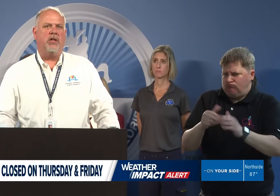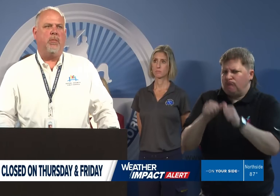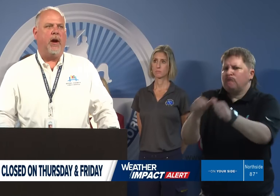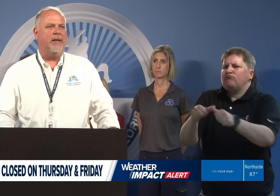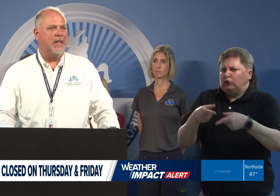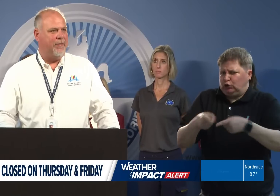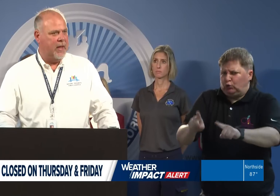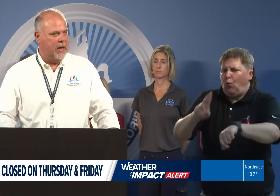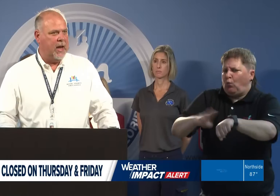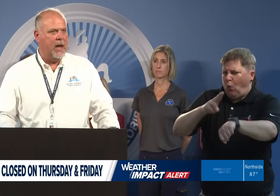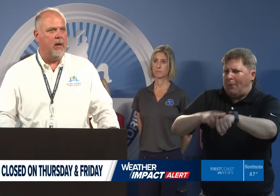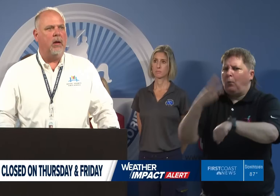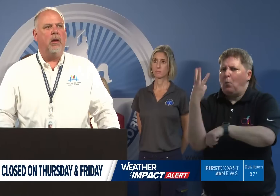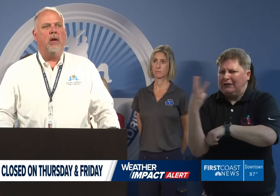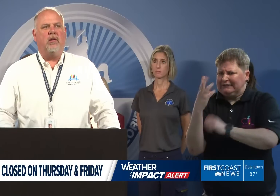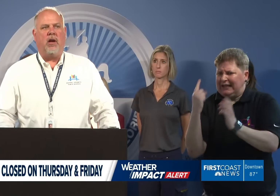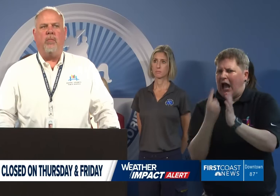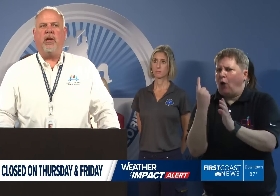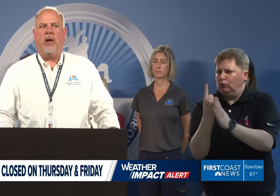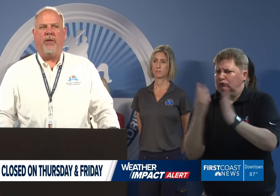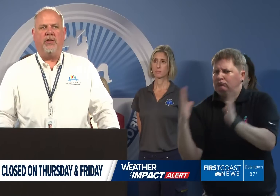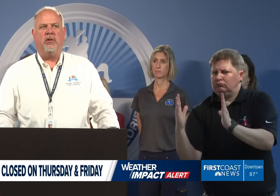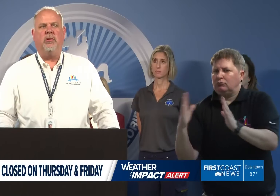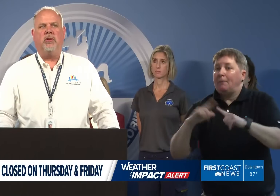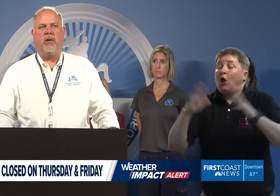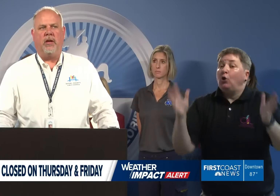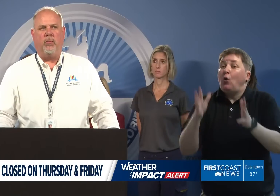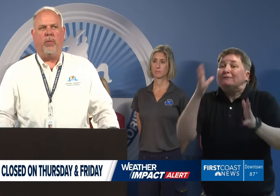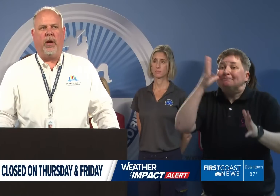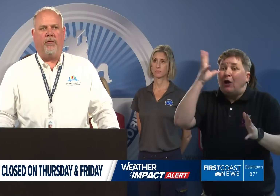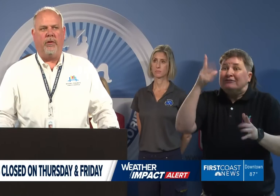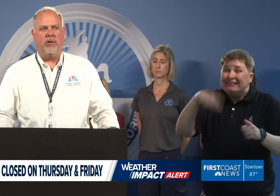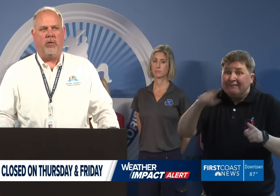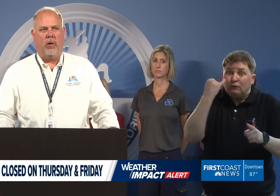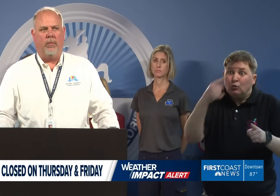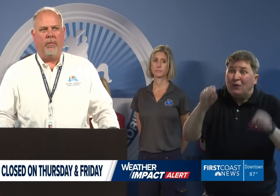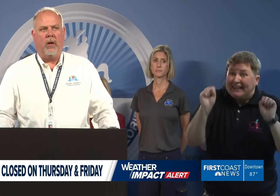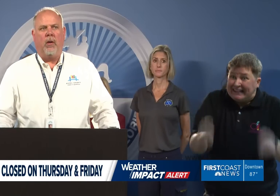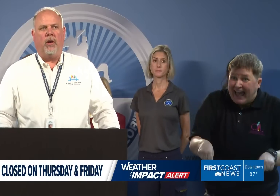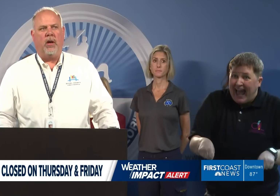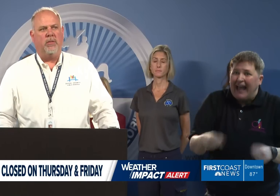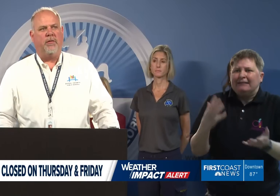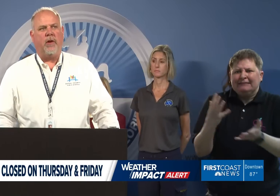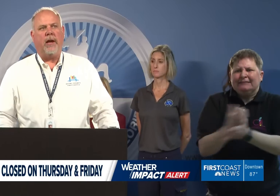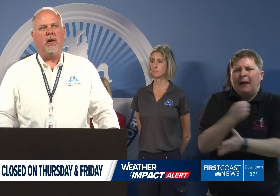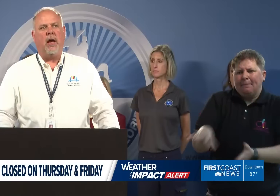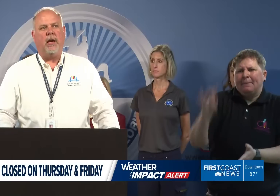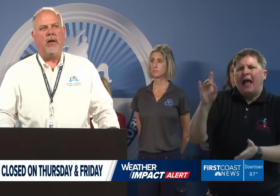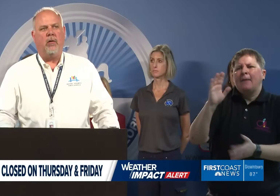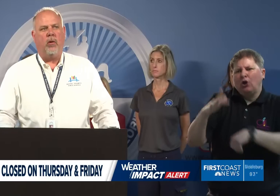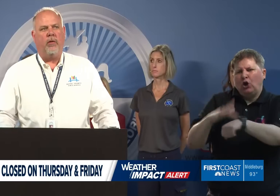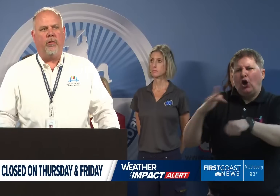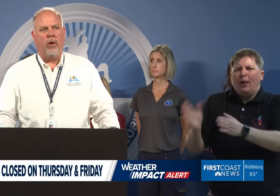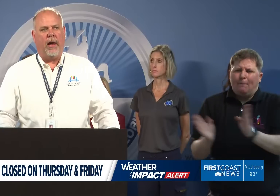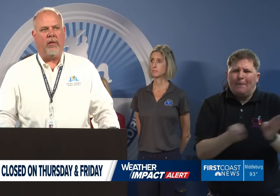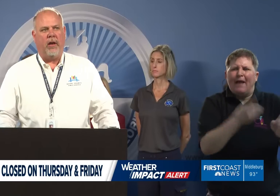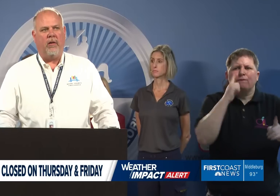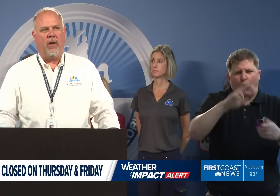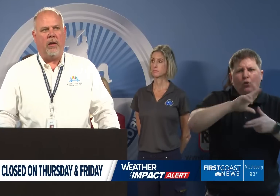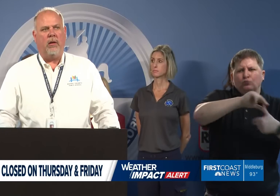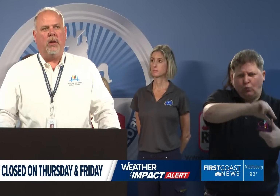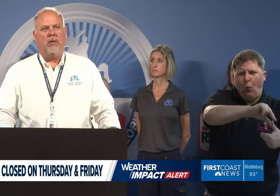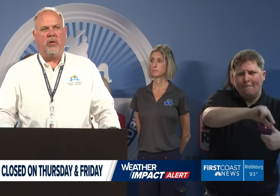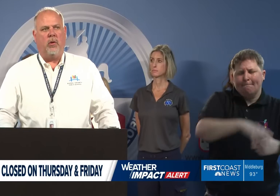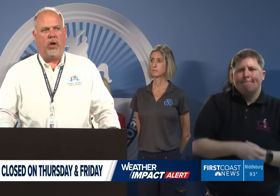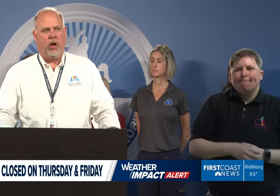be encouraging parents, if they can, to come pick up their students so they can prepare for the storm. When it comes to Friday night, in order for an